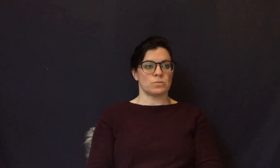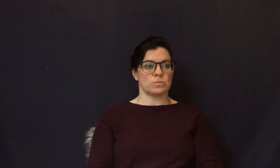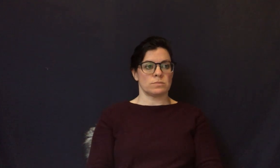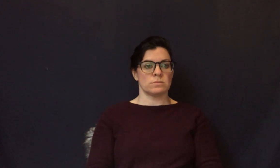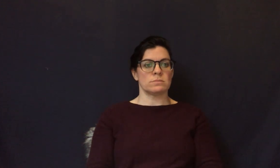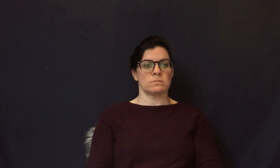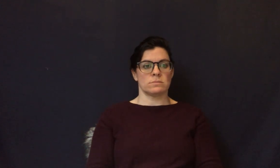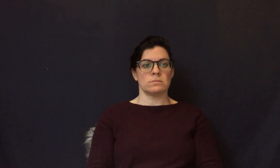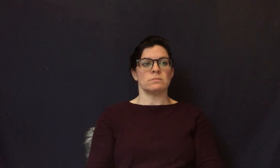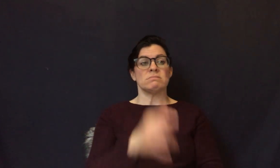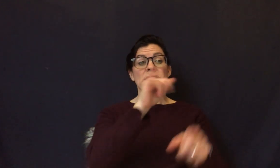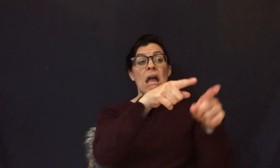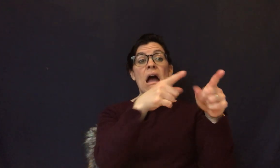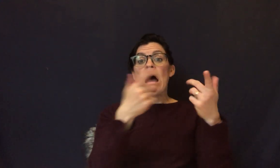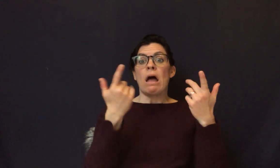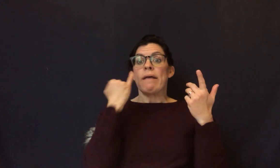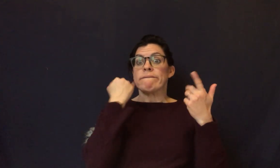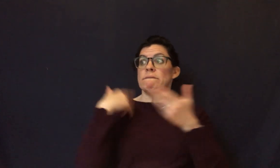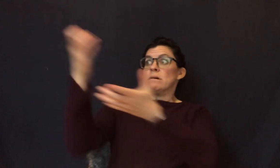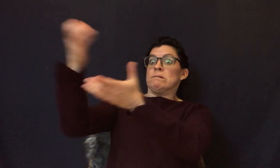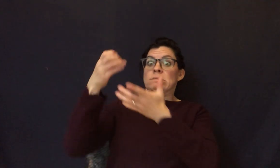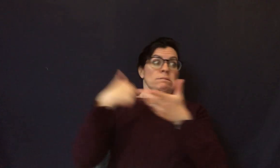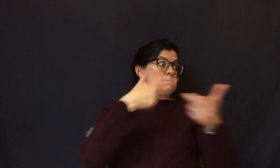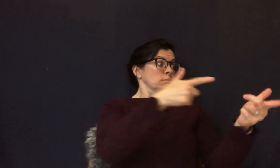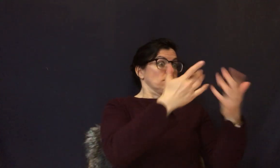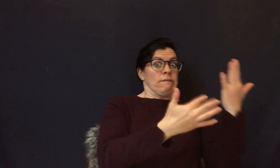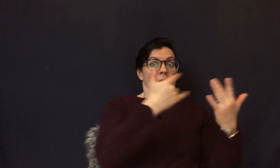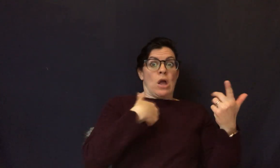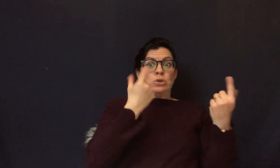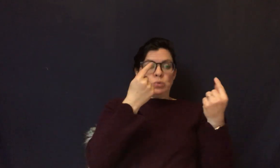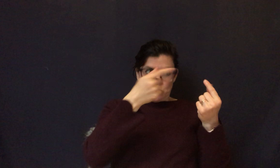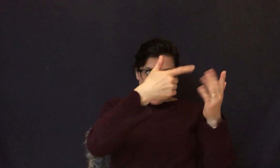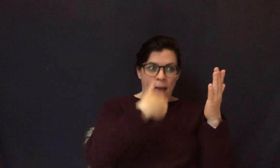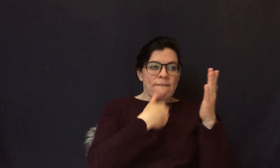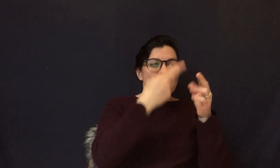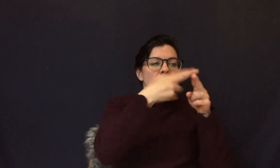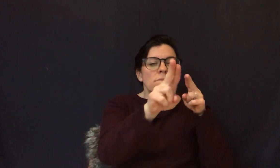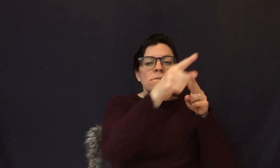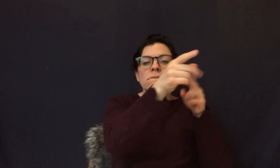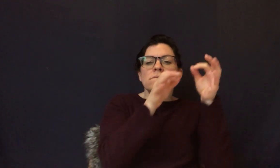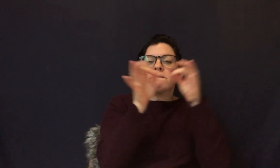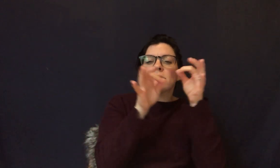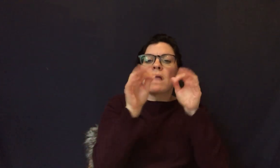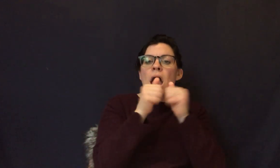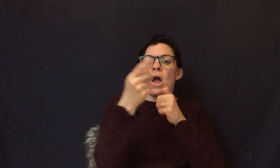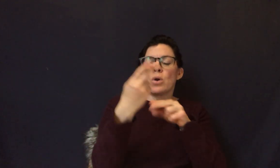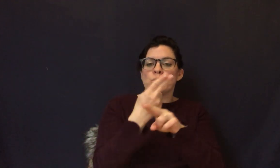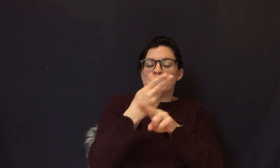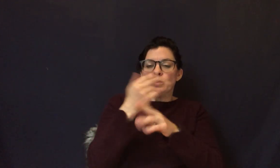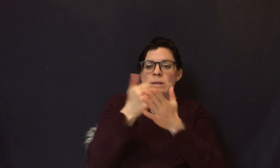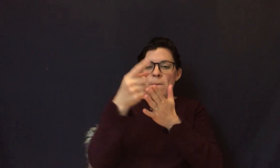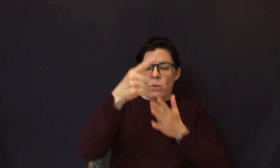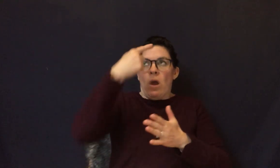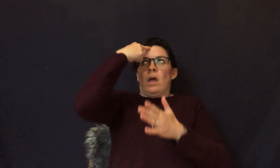thing. Foam stuff, nothing. We just talked about with the different types of fire